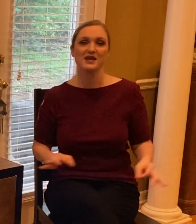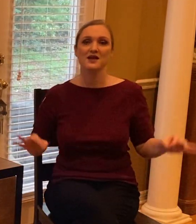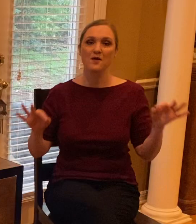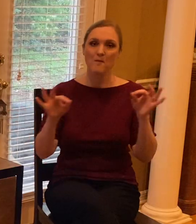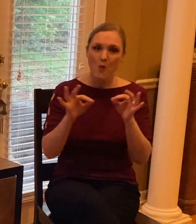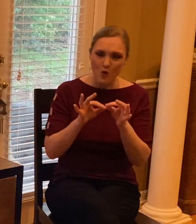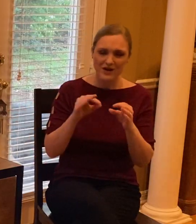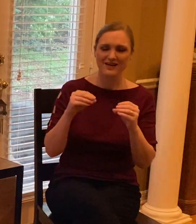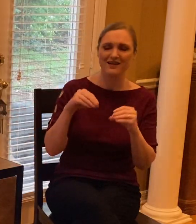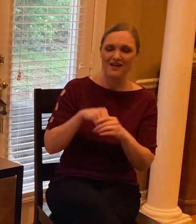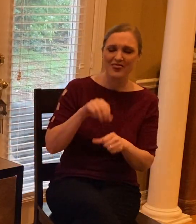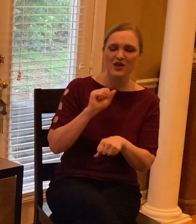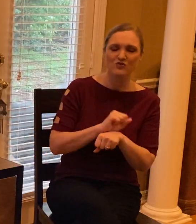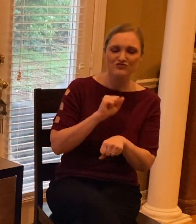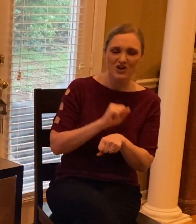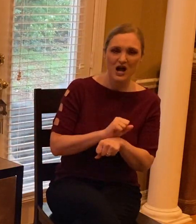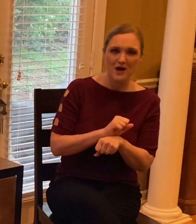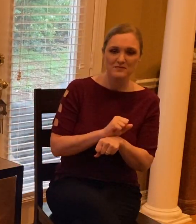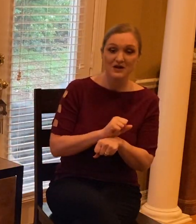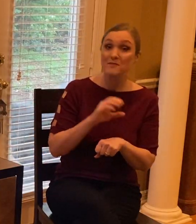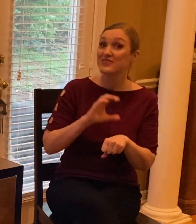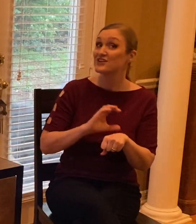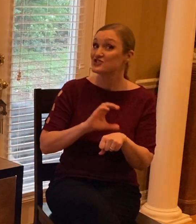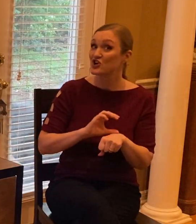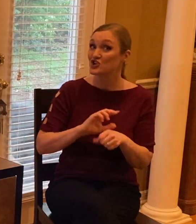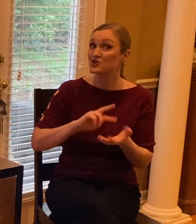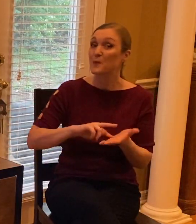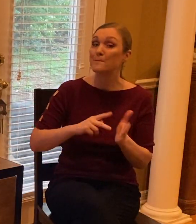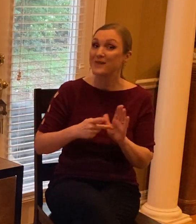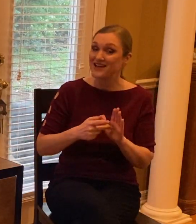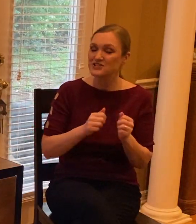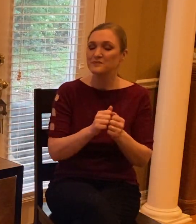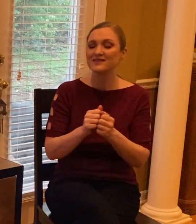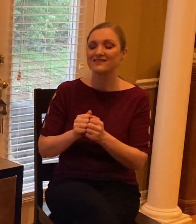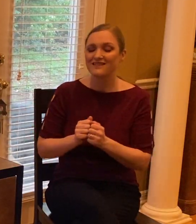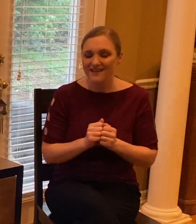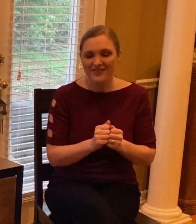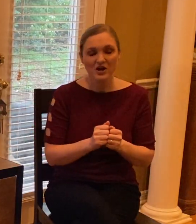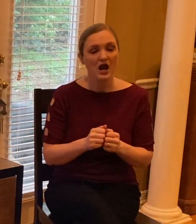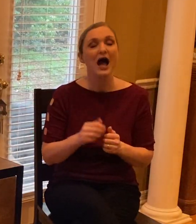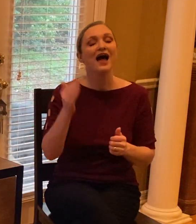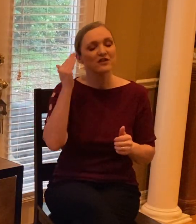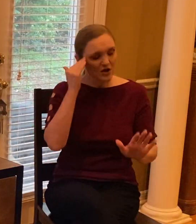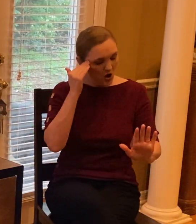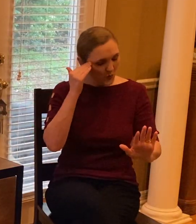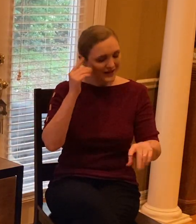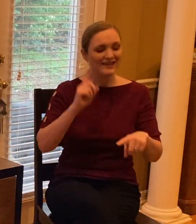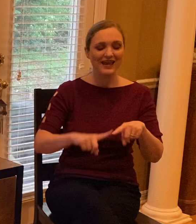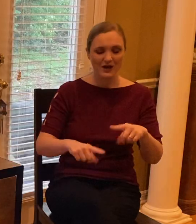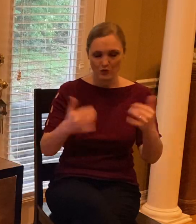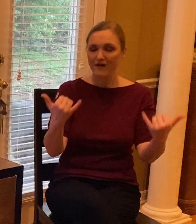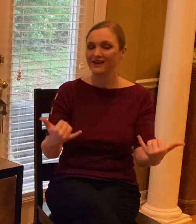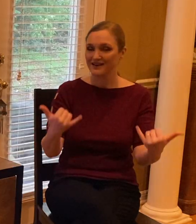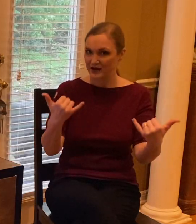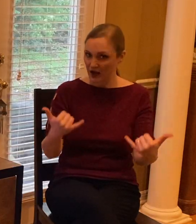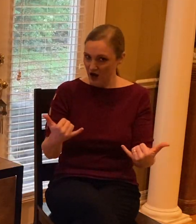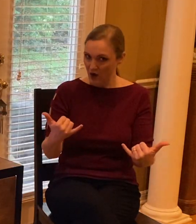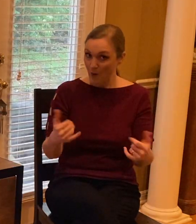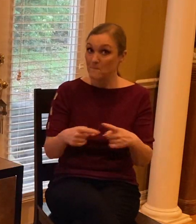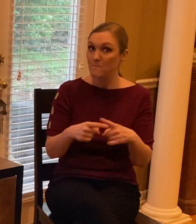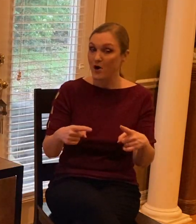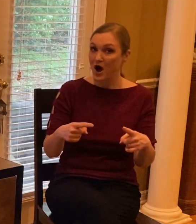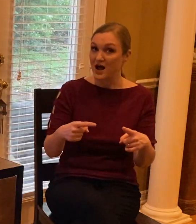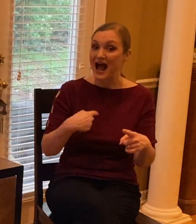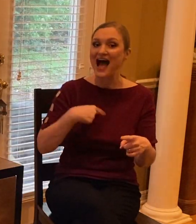that they play. But again, the church was intended to be together. And while, again, we can't be together right now, the thing